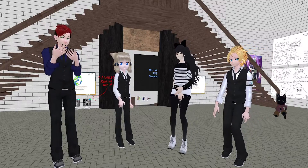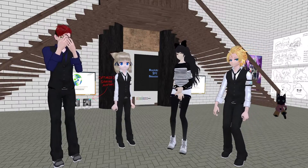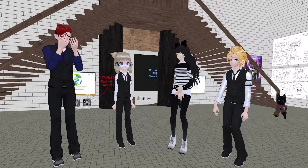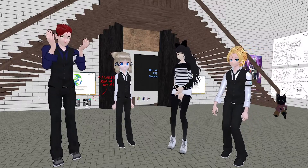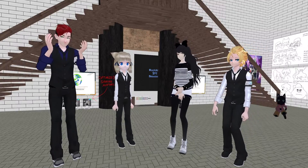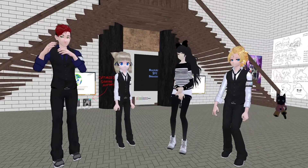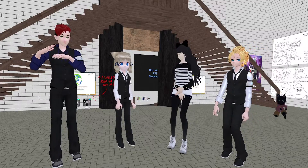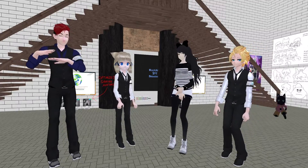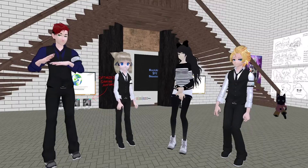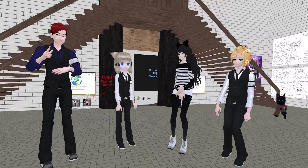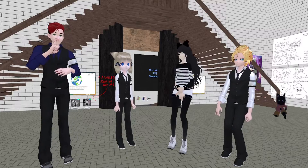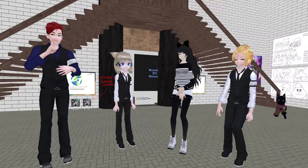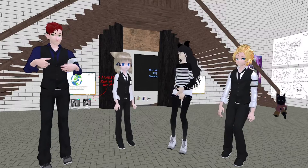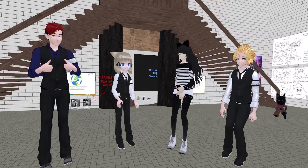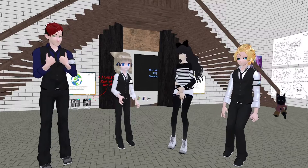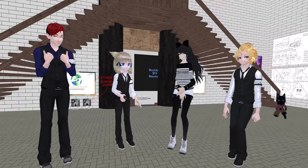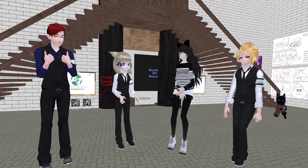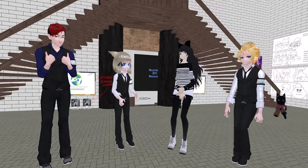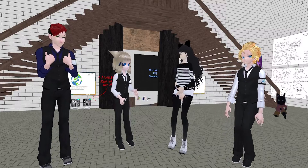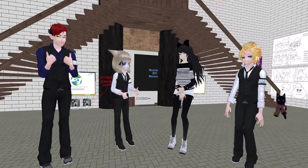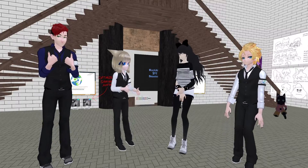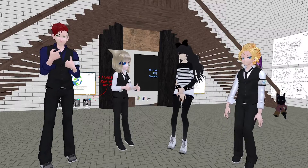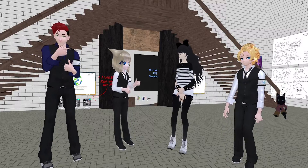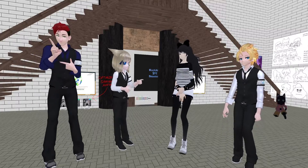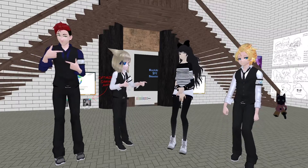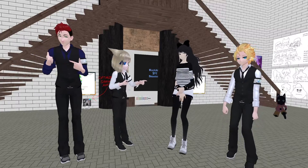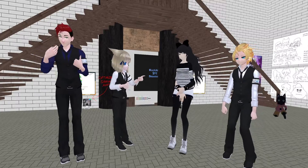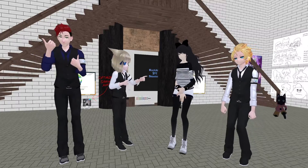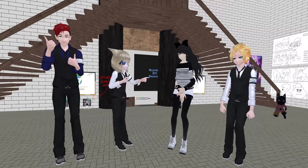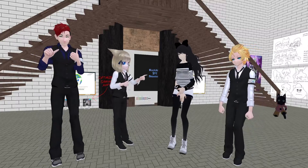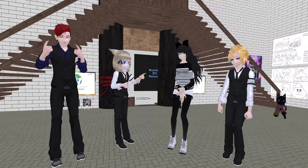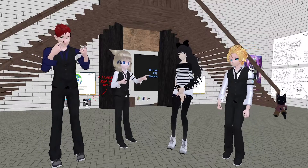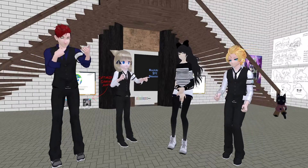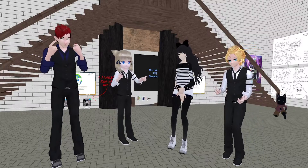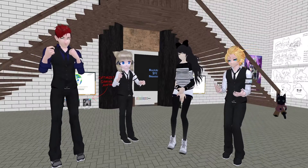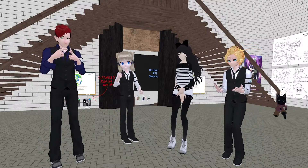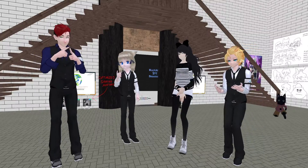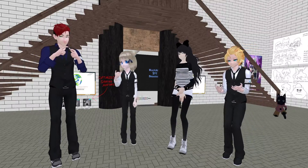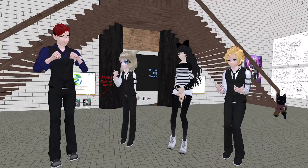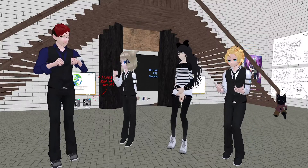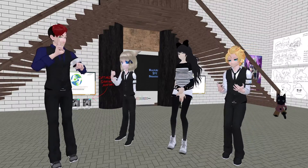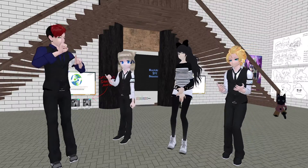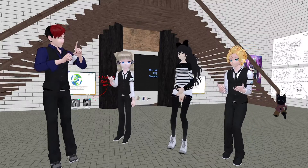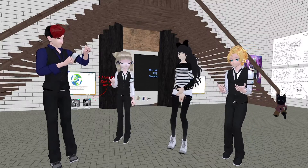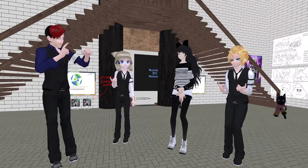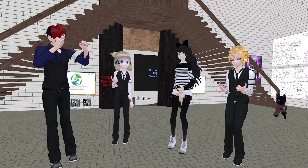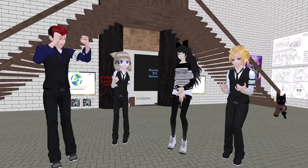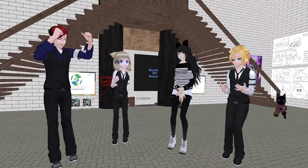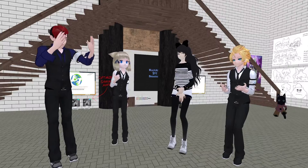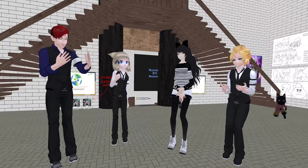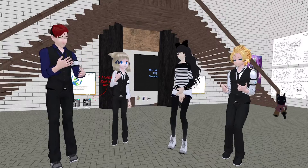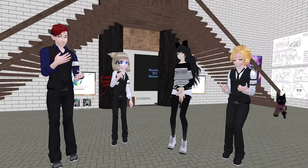life. So if you guys have any questions, you can ask pretty much any one of these teachers, the